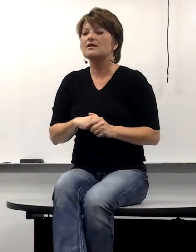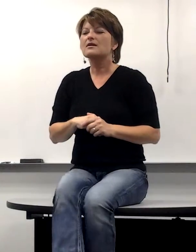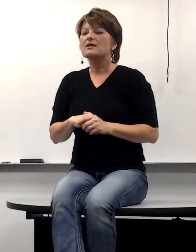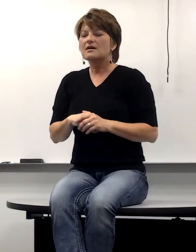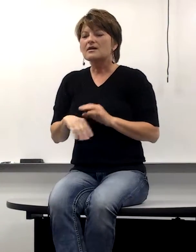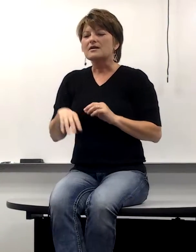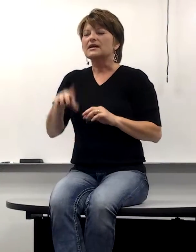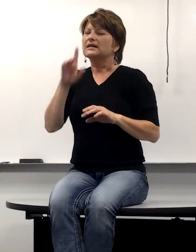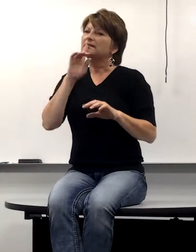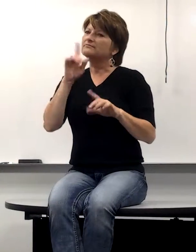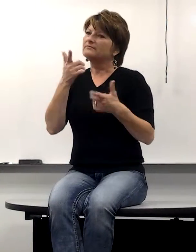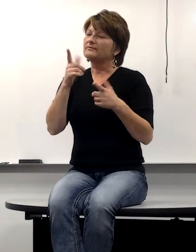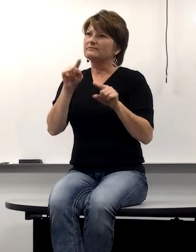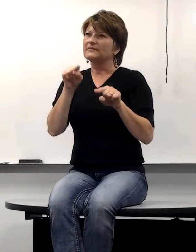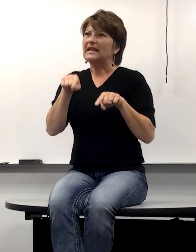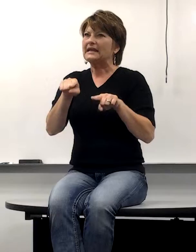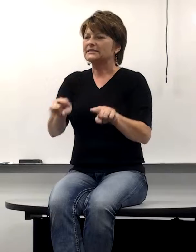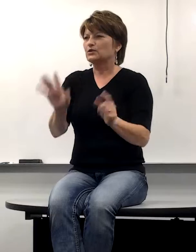And it was just horrible.